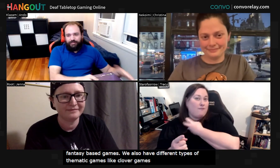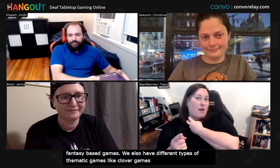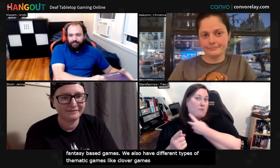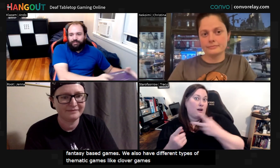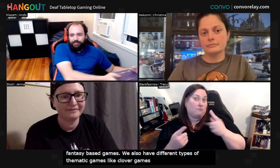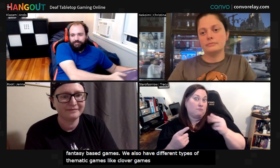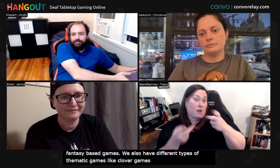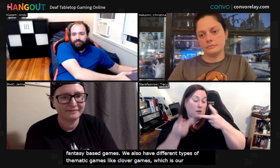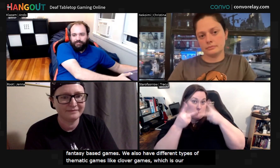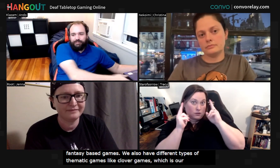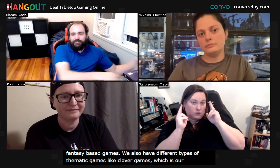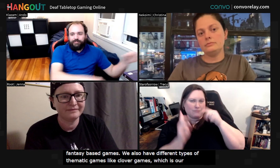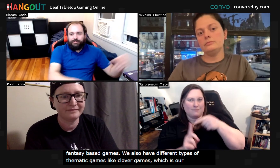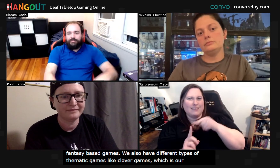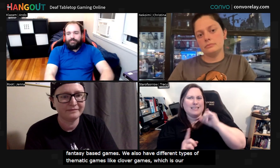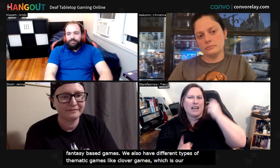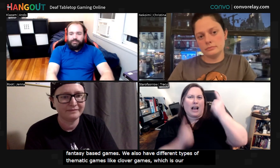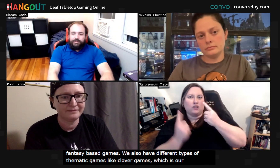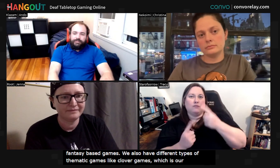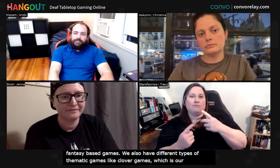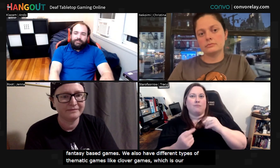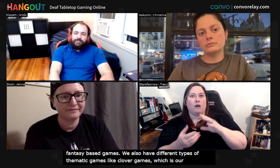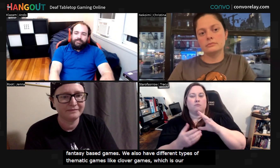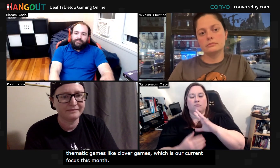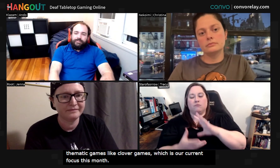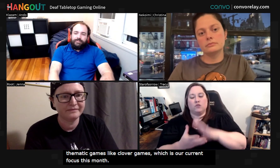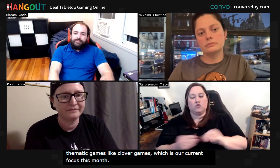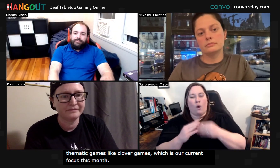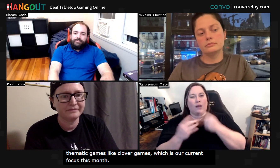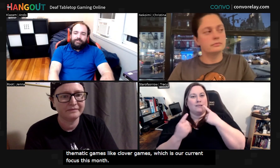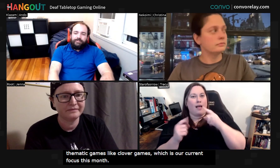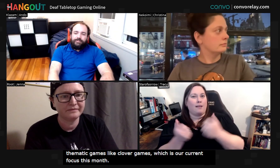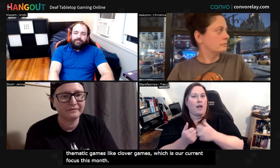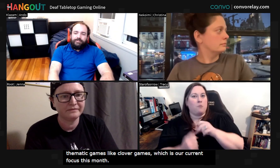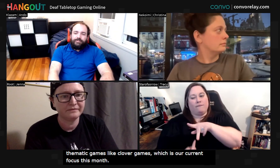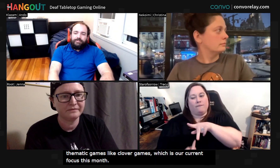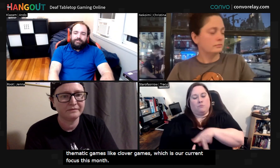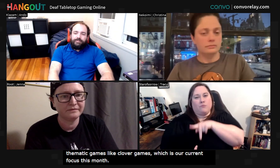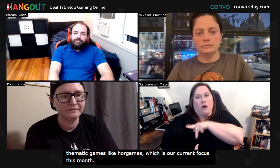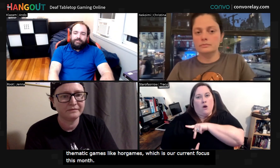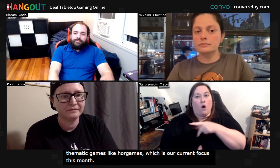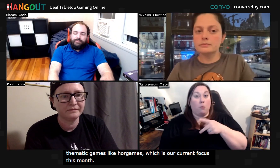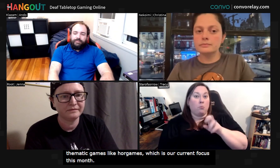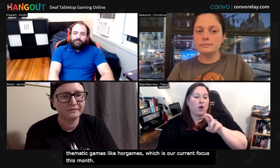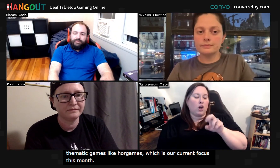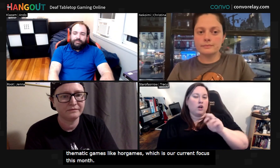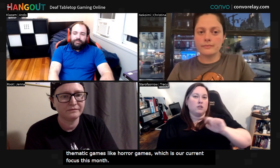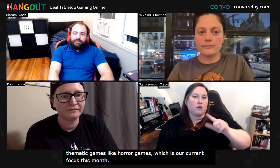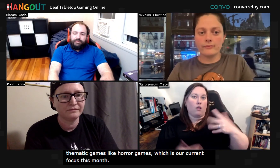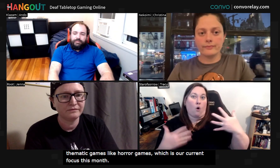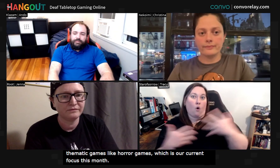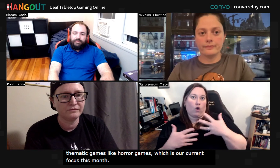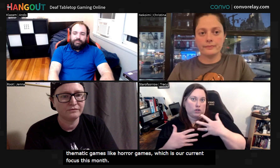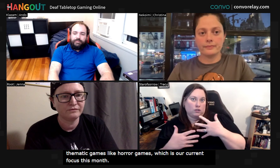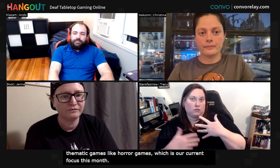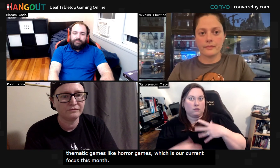month. VTM, Vampires of the Masquerade, is like a game of